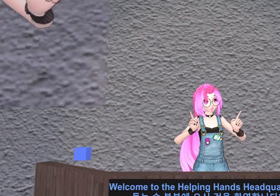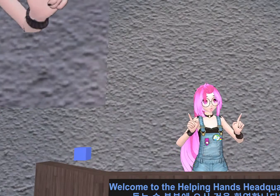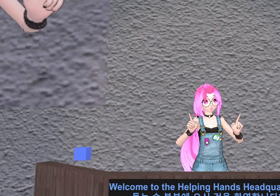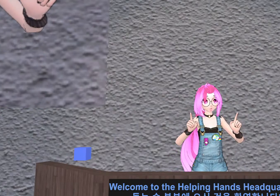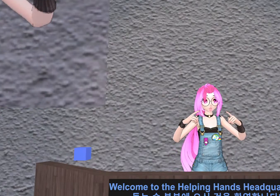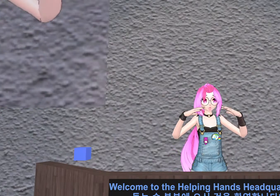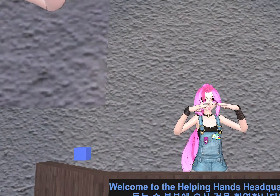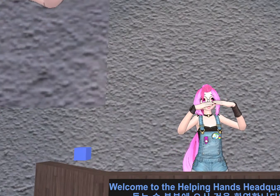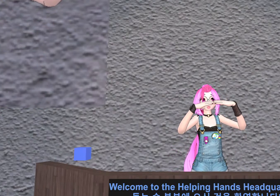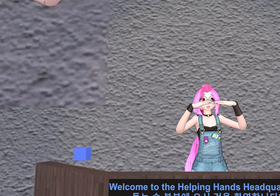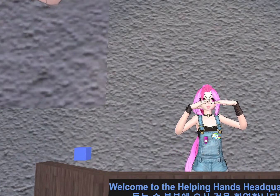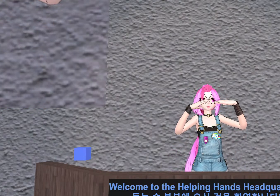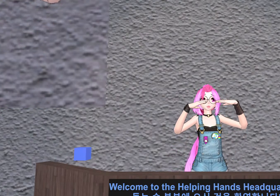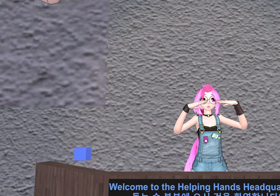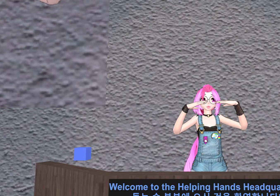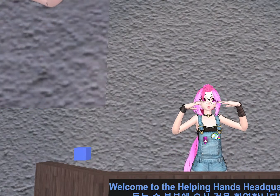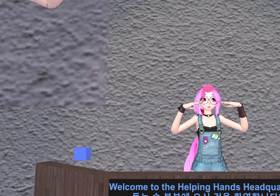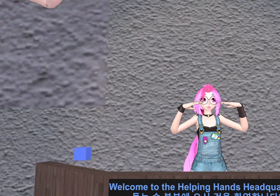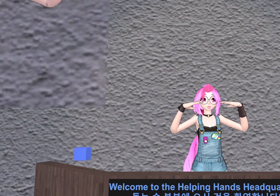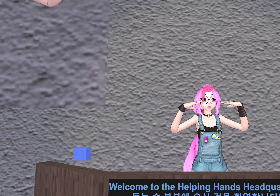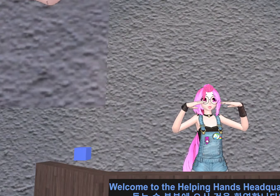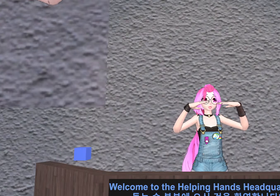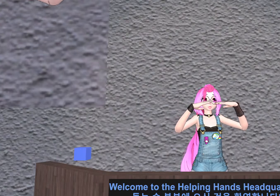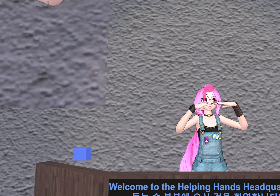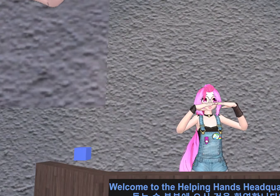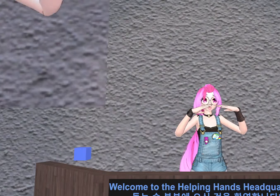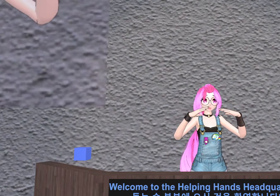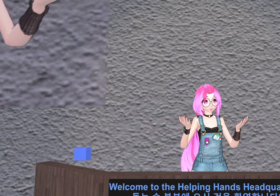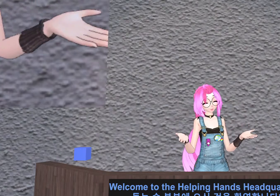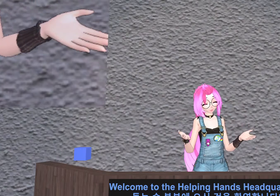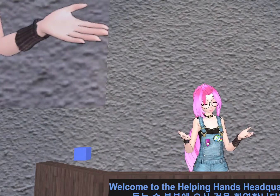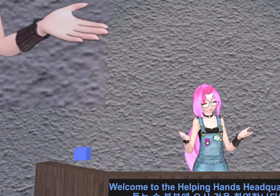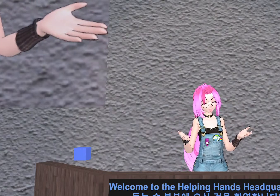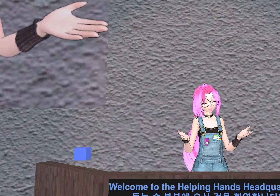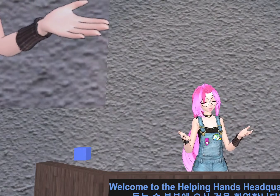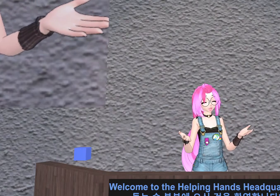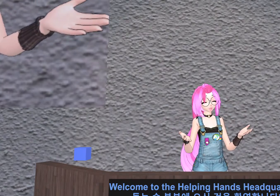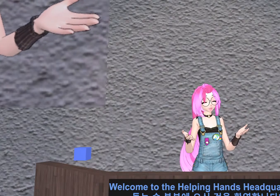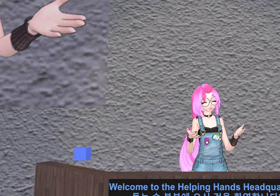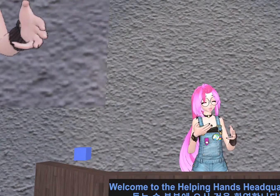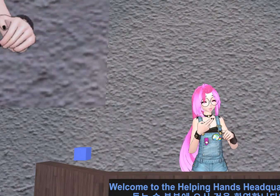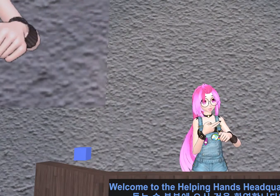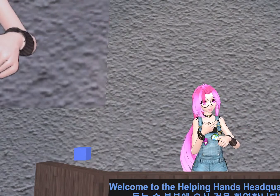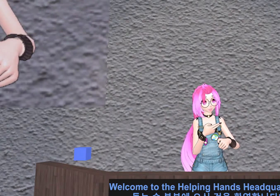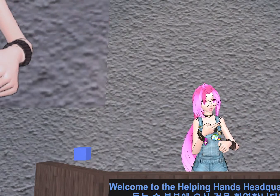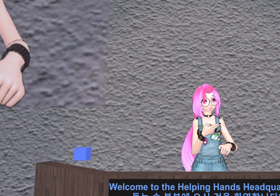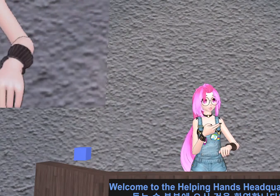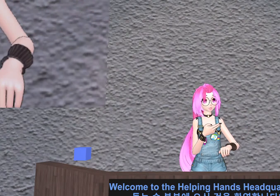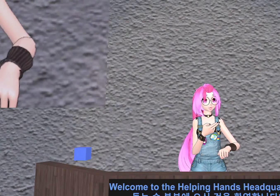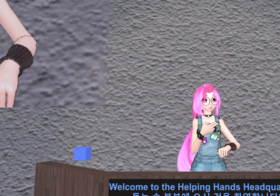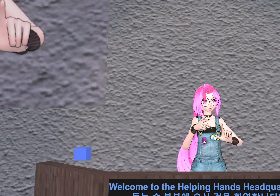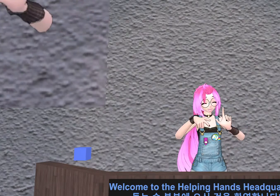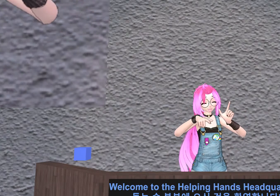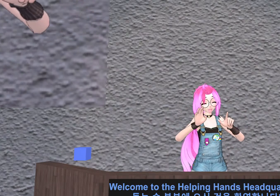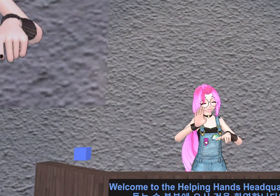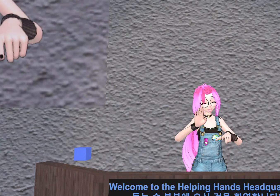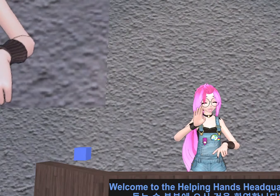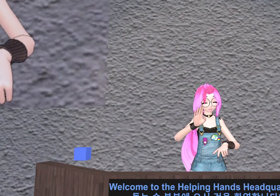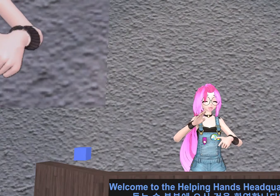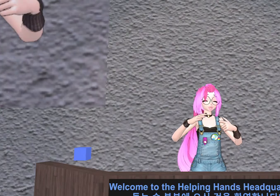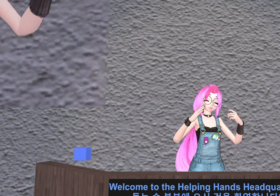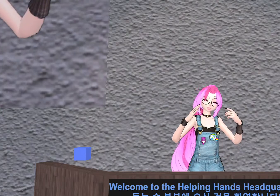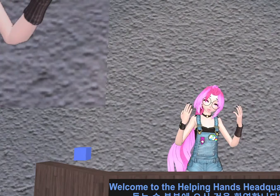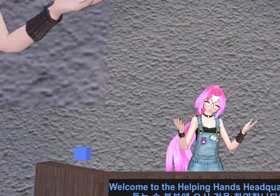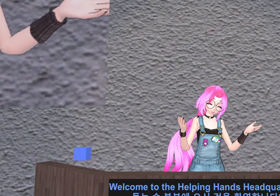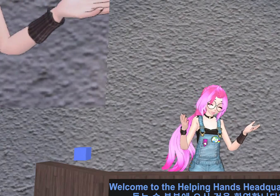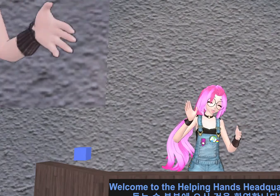chin. So the only way we're differentiating them is based on that it's below. But what about if we're using words to describe